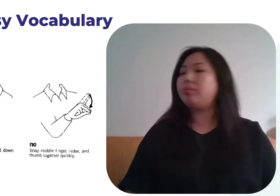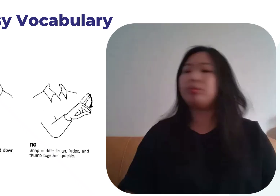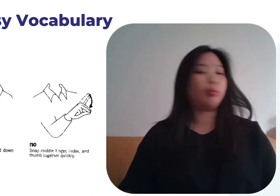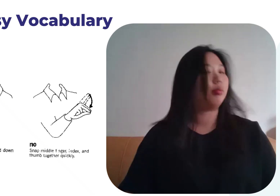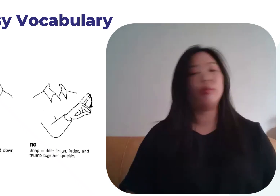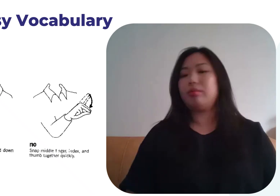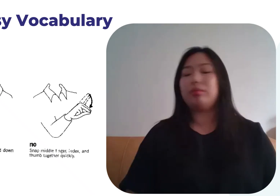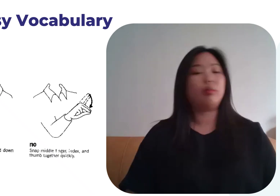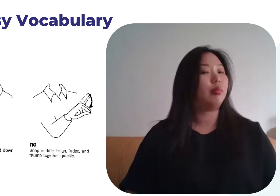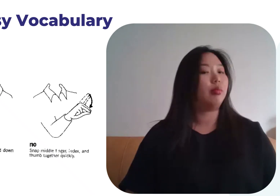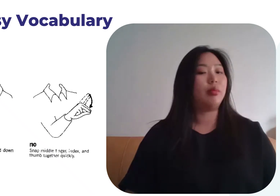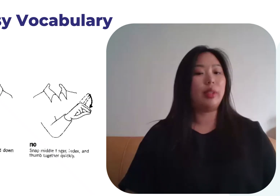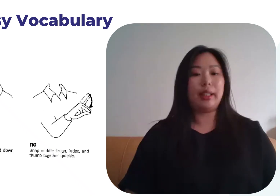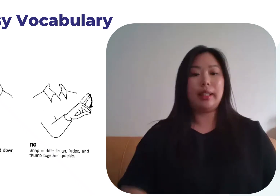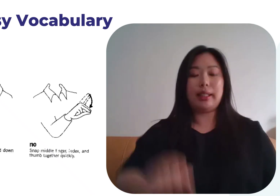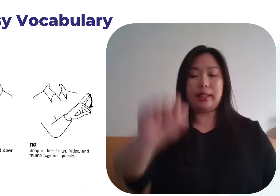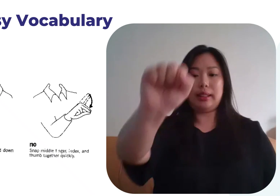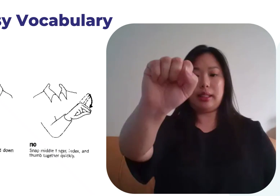no.